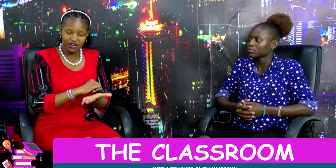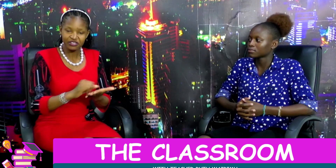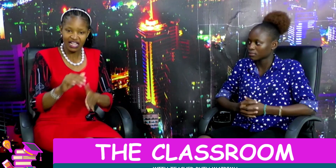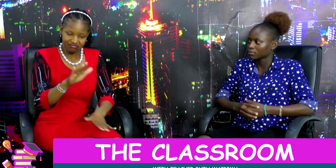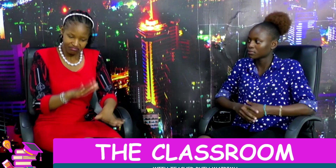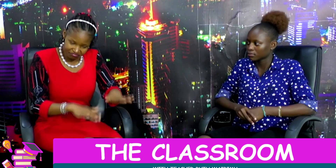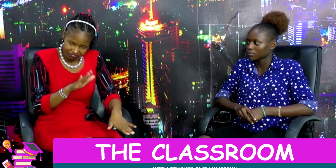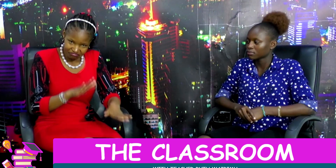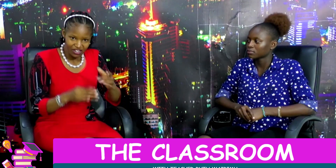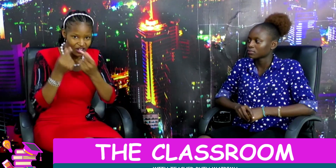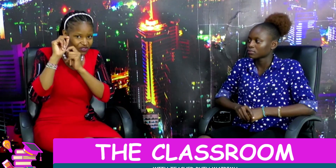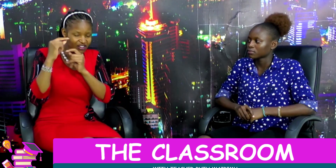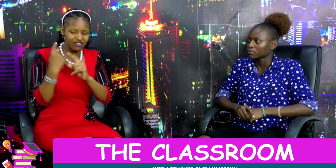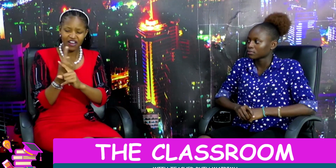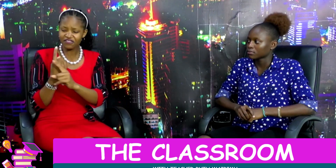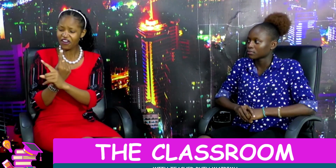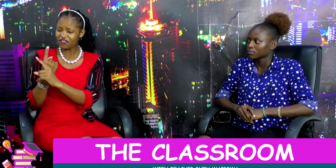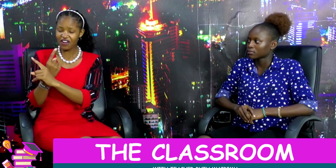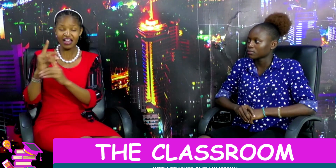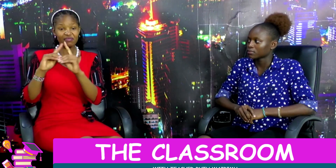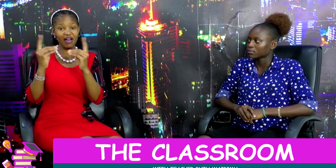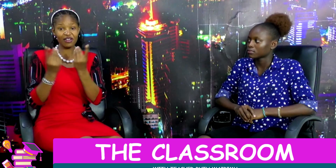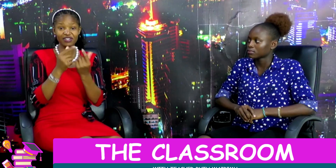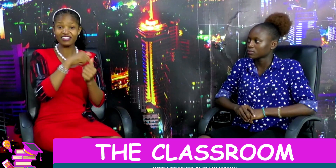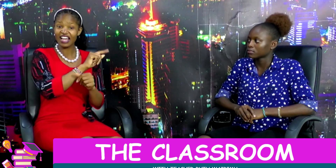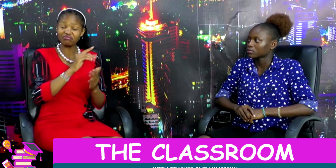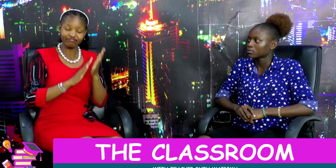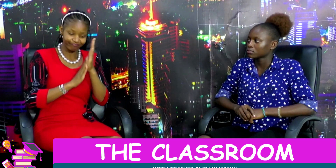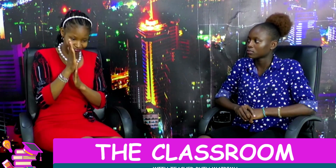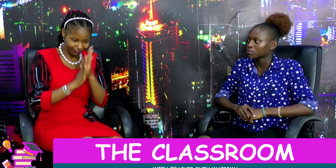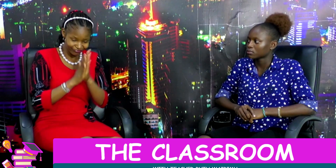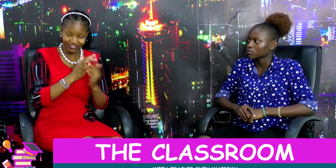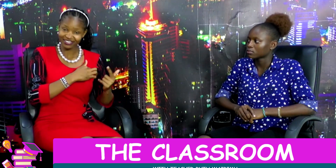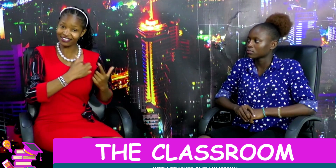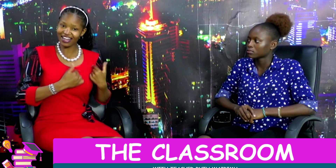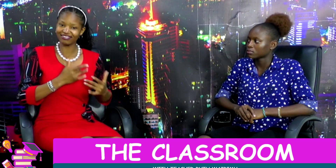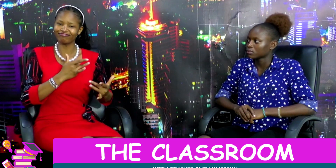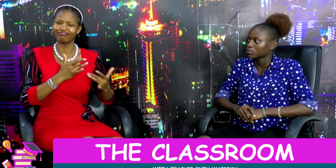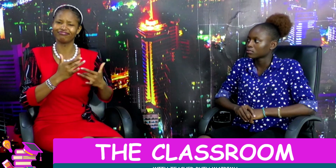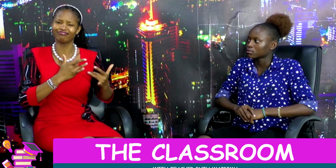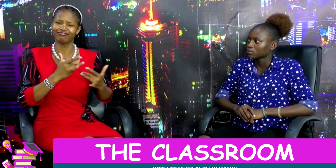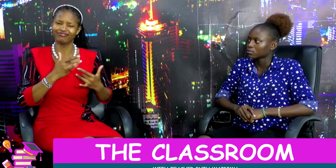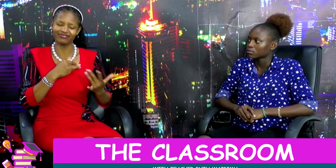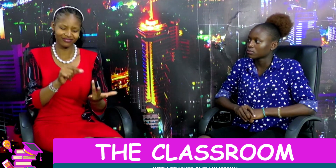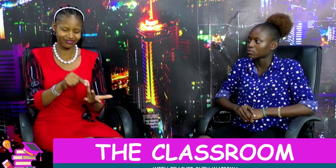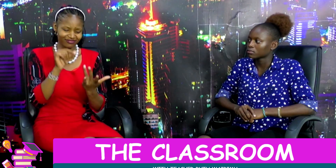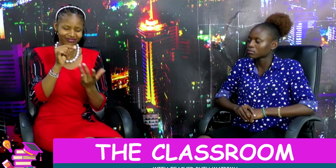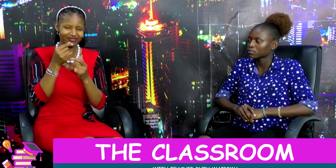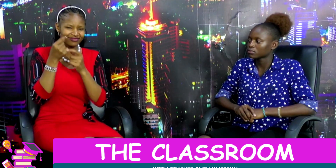have making clothes or making hair. The departments are so many, and we would like to know where